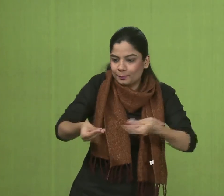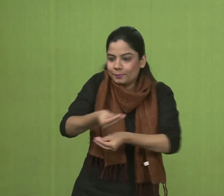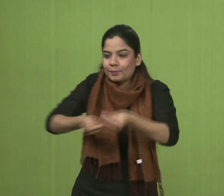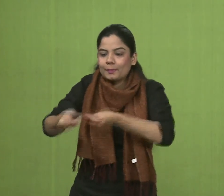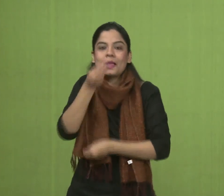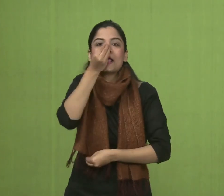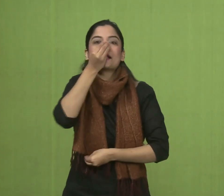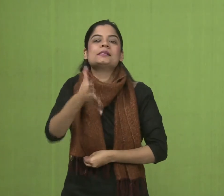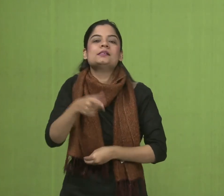storage.